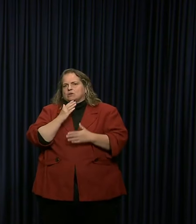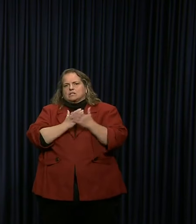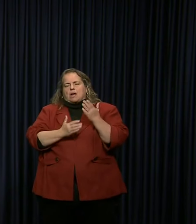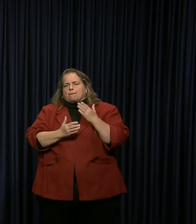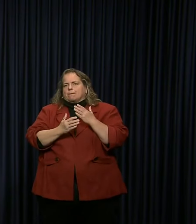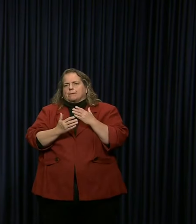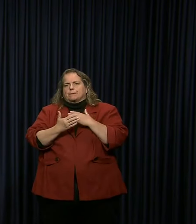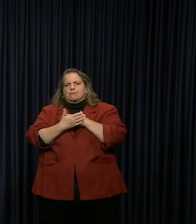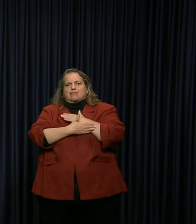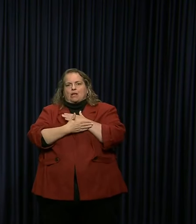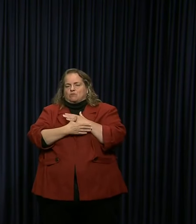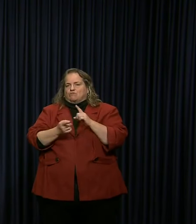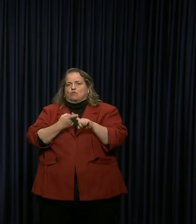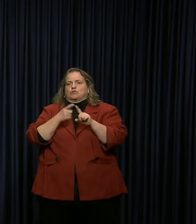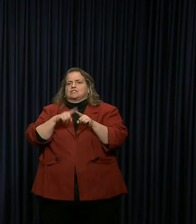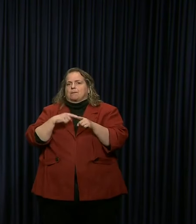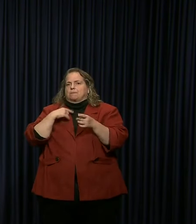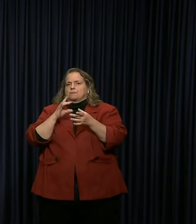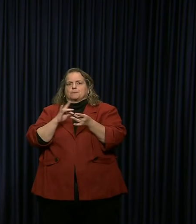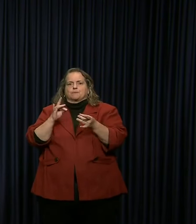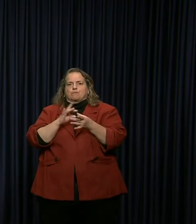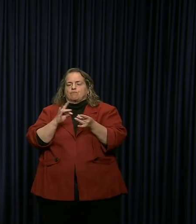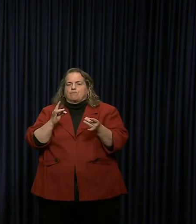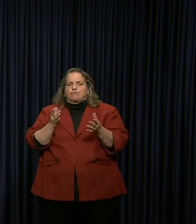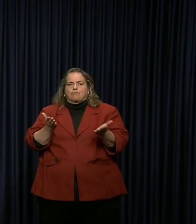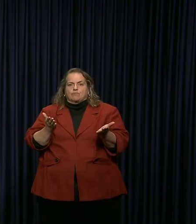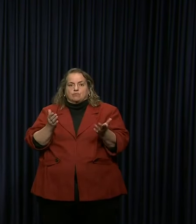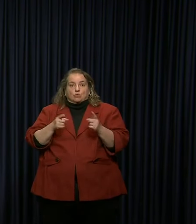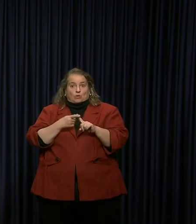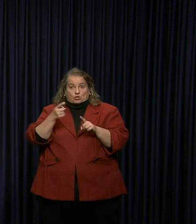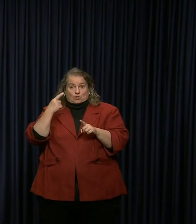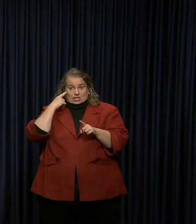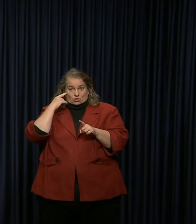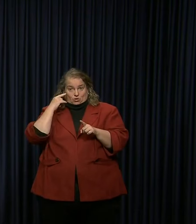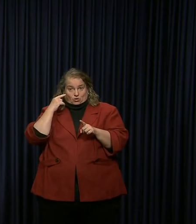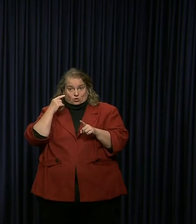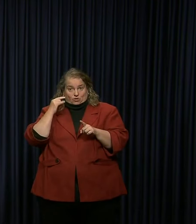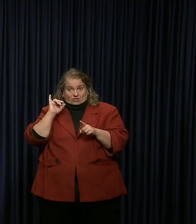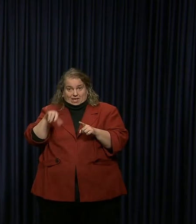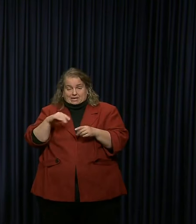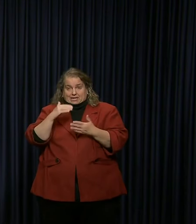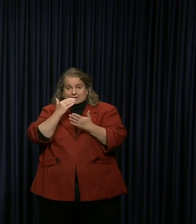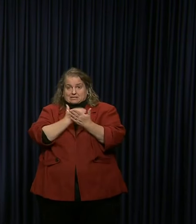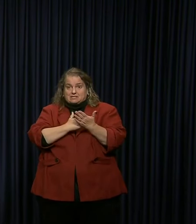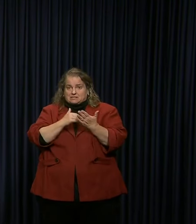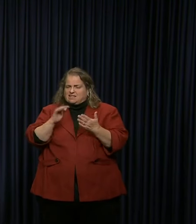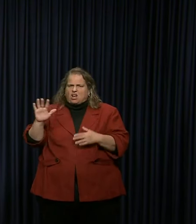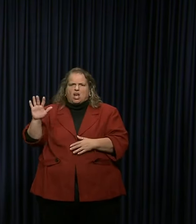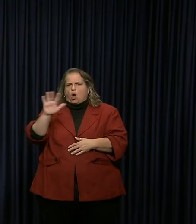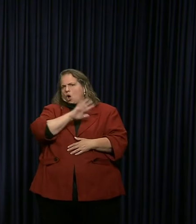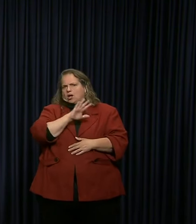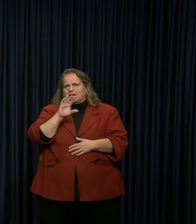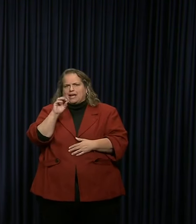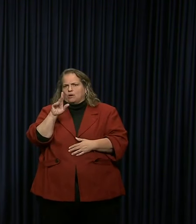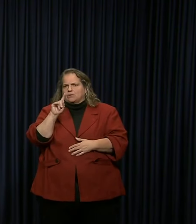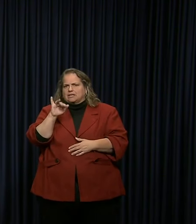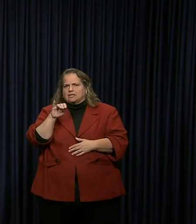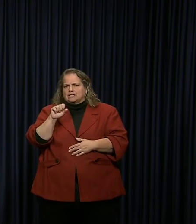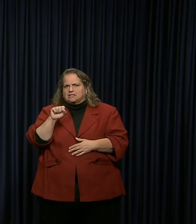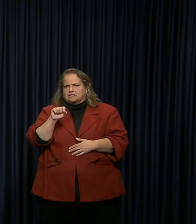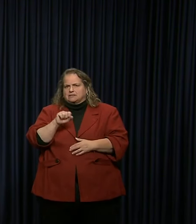believe, for the first time here. But when you hear that list, let's remember that it's in every county